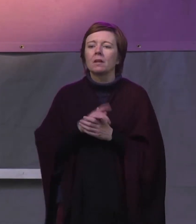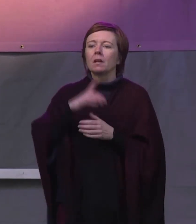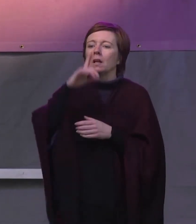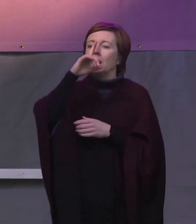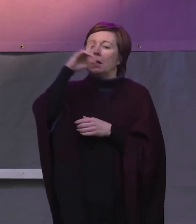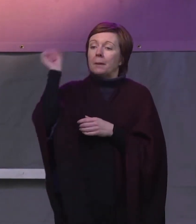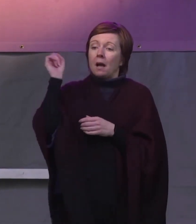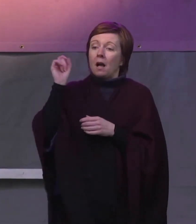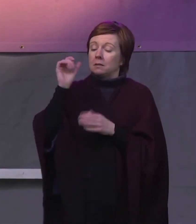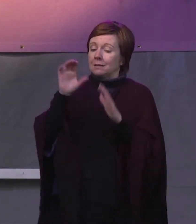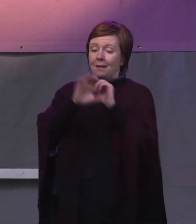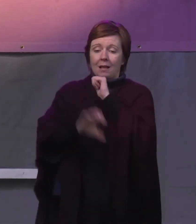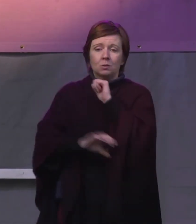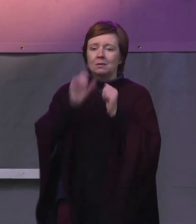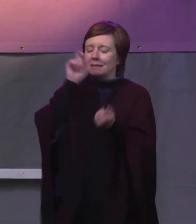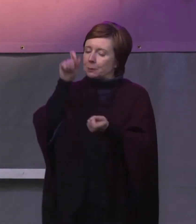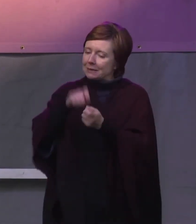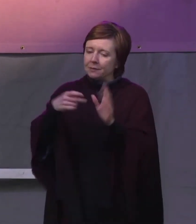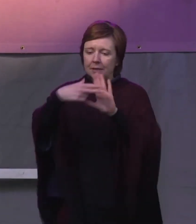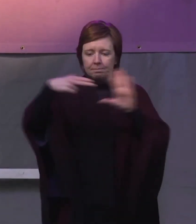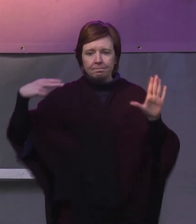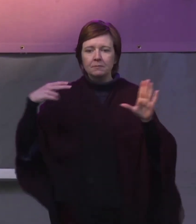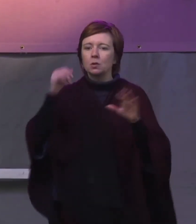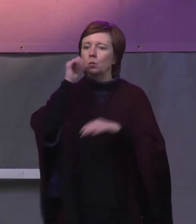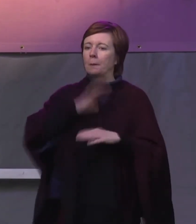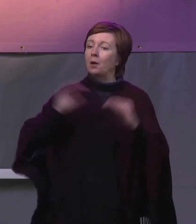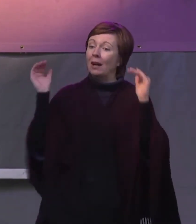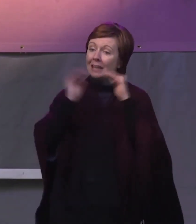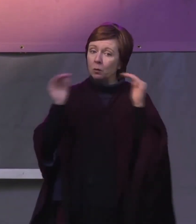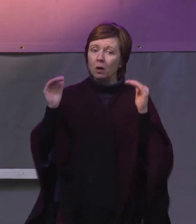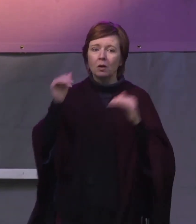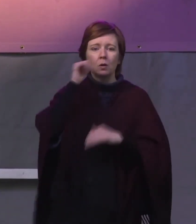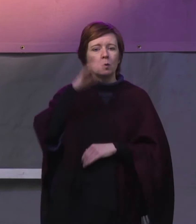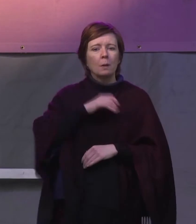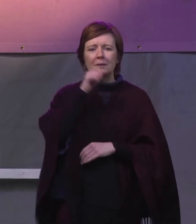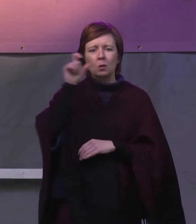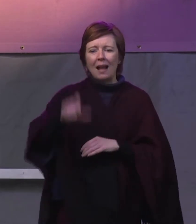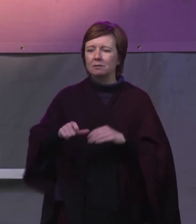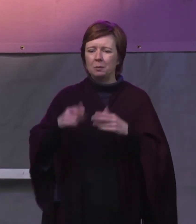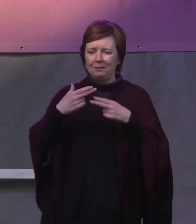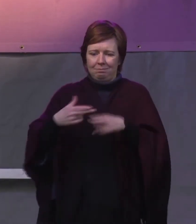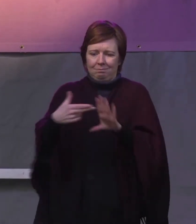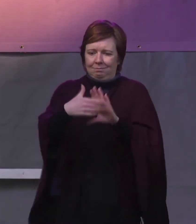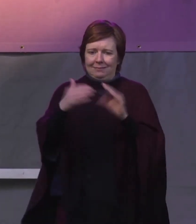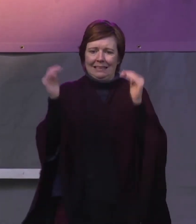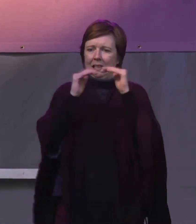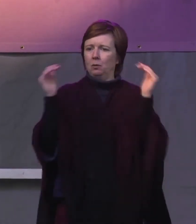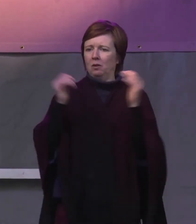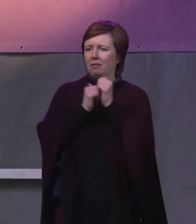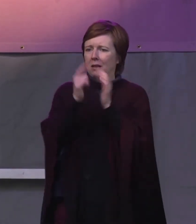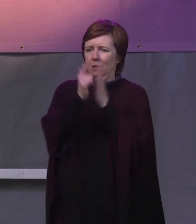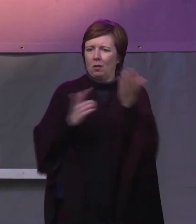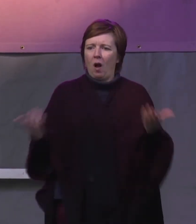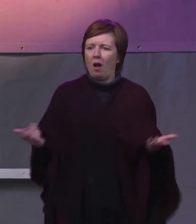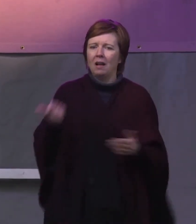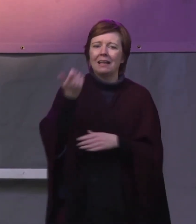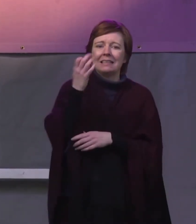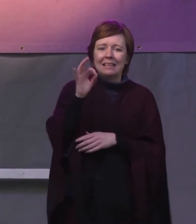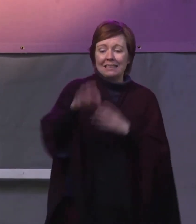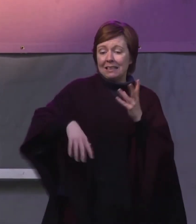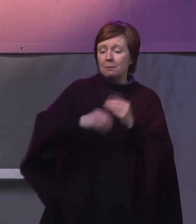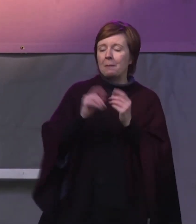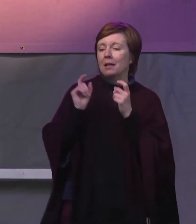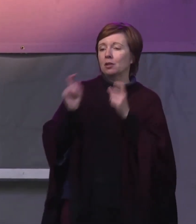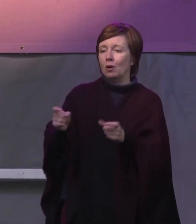Because the Constitution does not specifically say that women are equal, women don't have to be considered equal under the law. The 19th Amendment